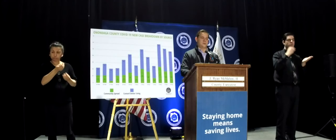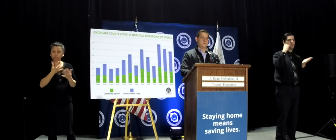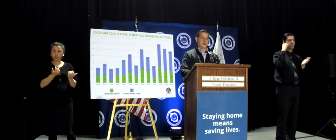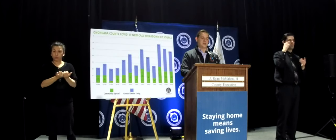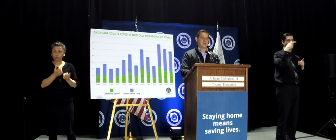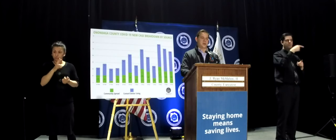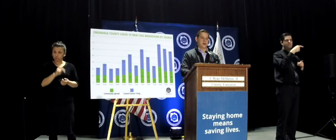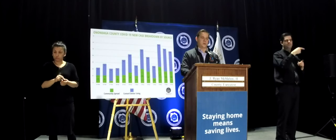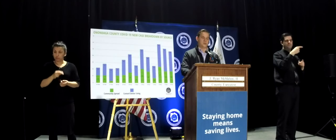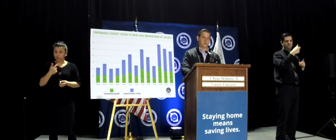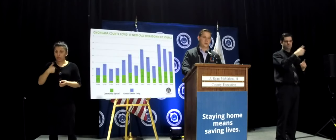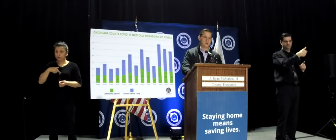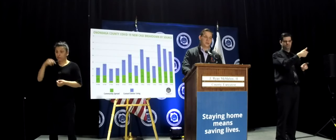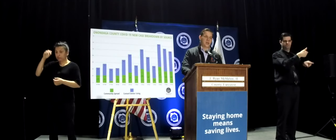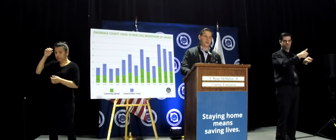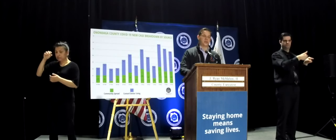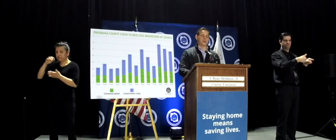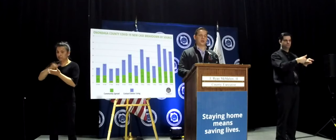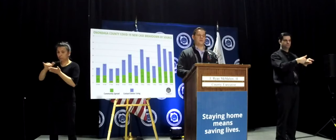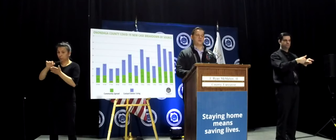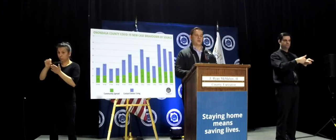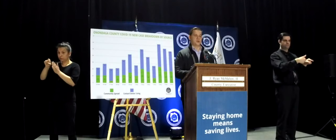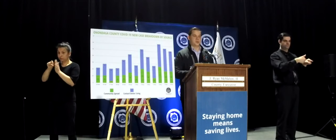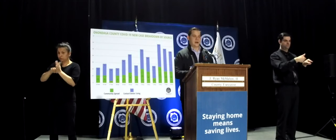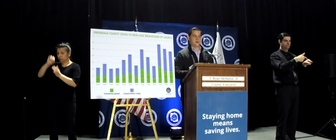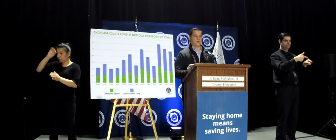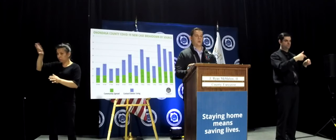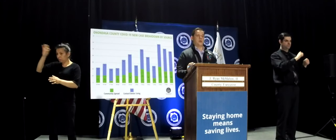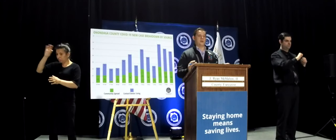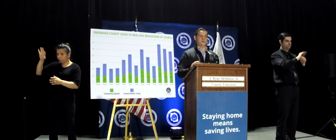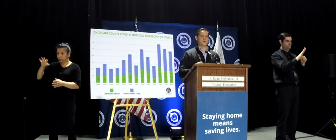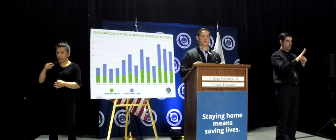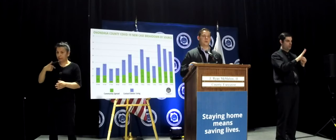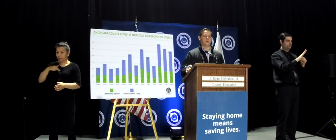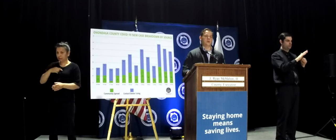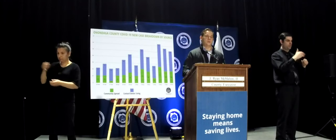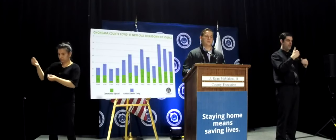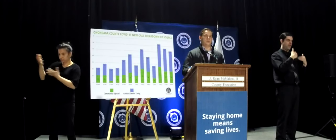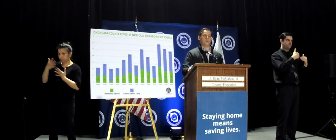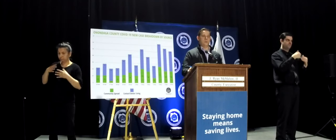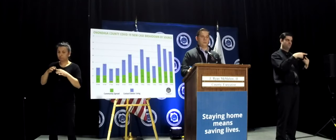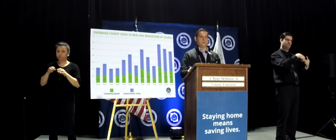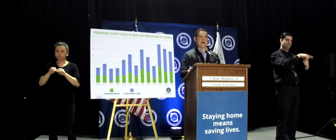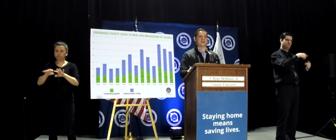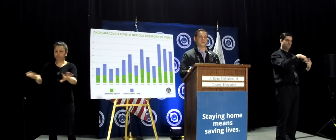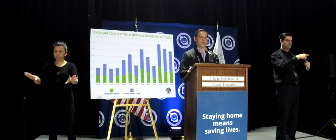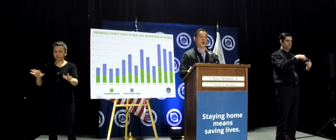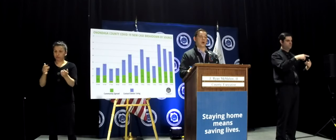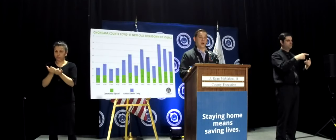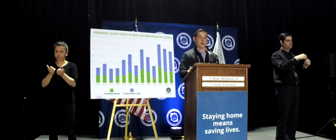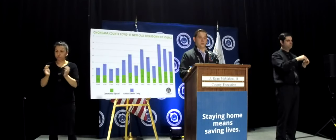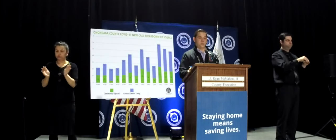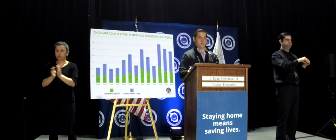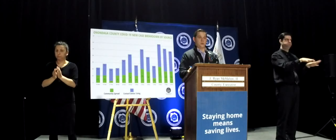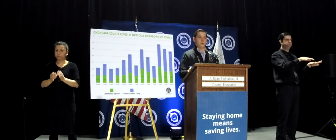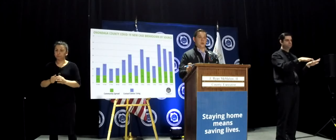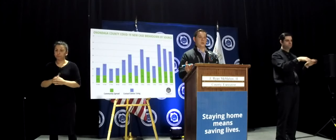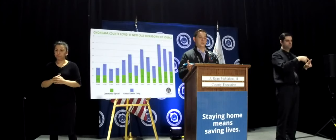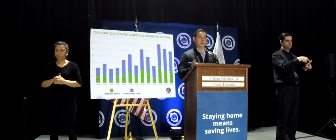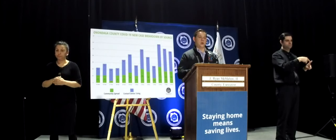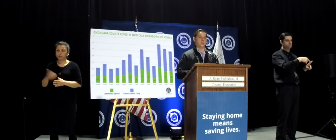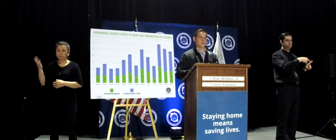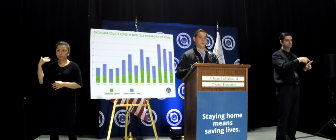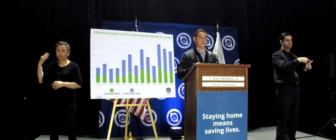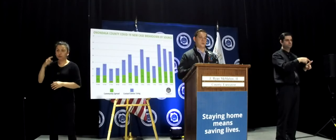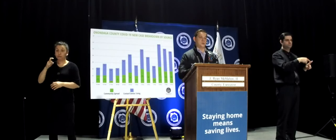have this infection there, which is challenging their infrastructure. Now they're willing to ask for our help and